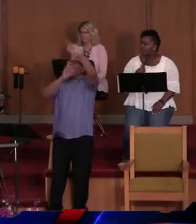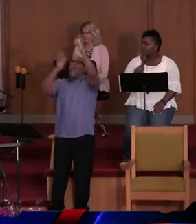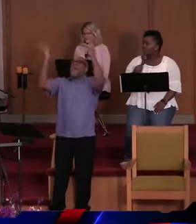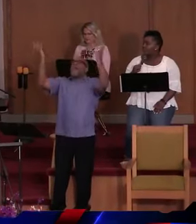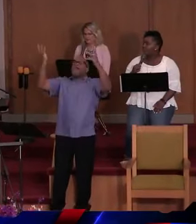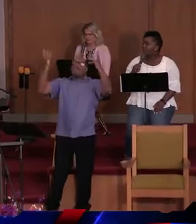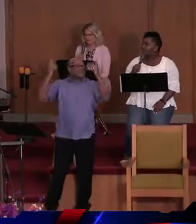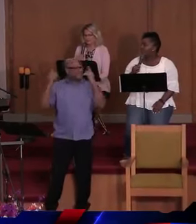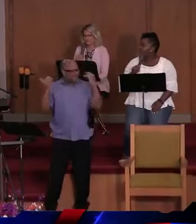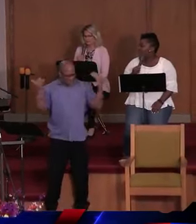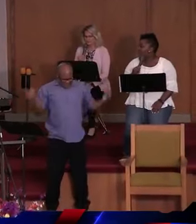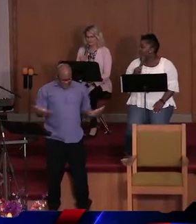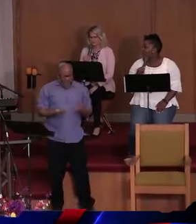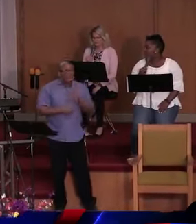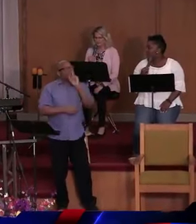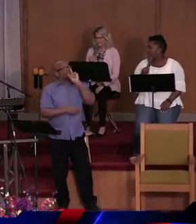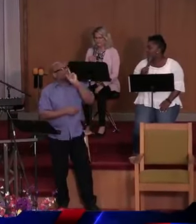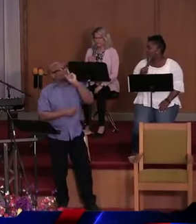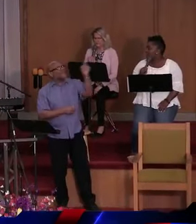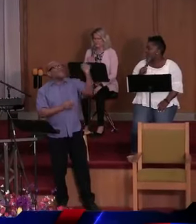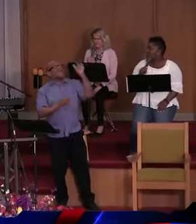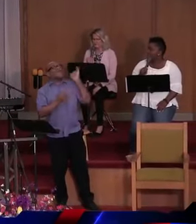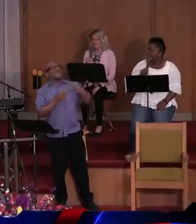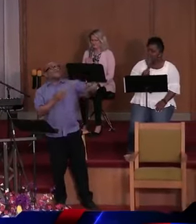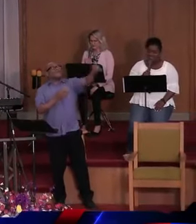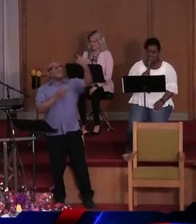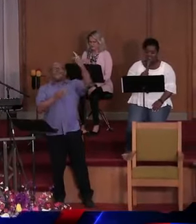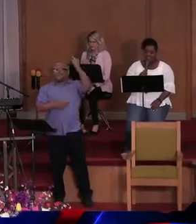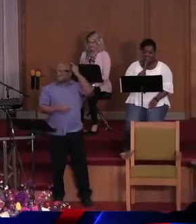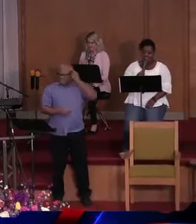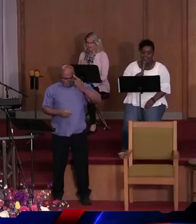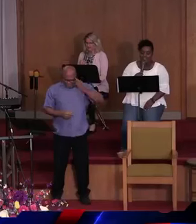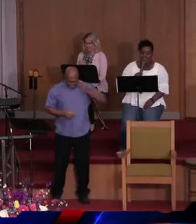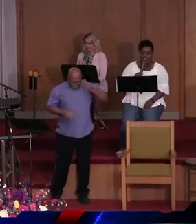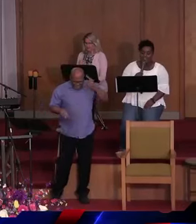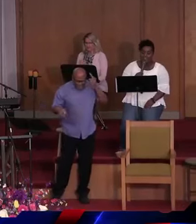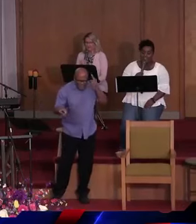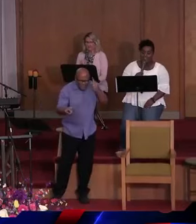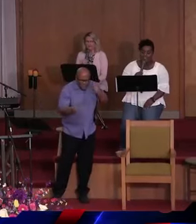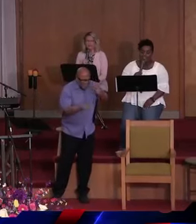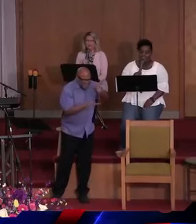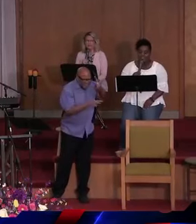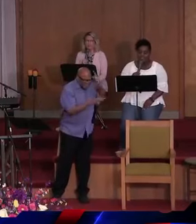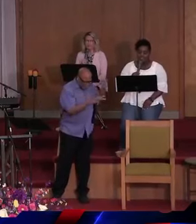Sing it. Is it true that you are thinking of me?